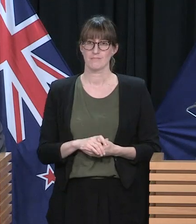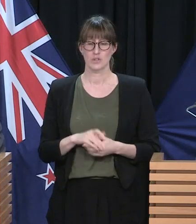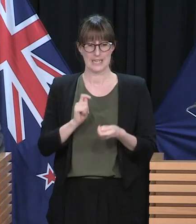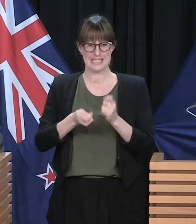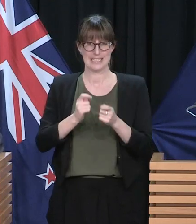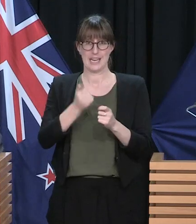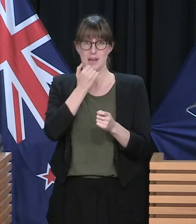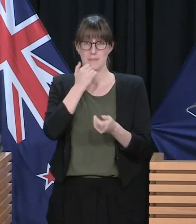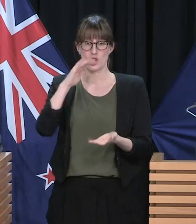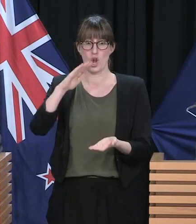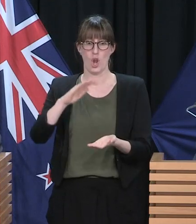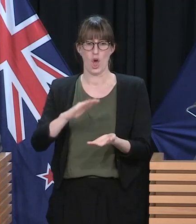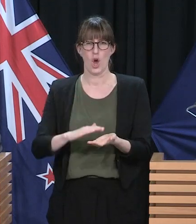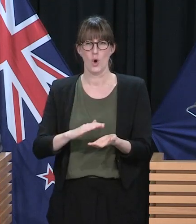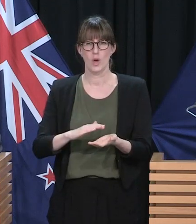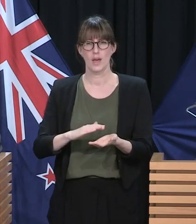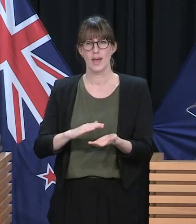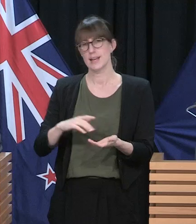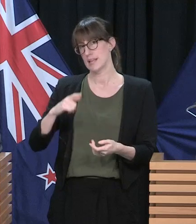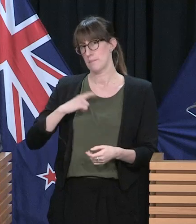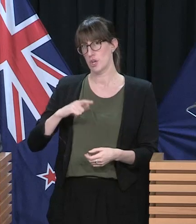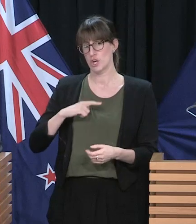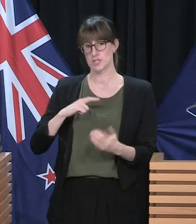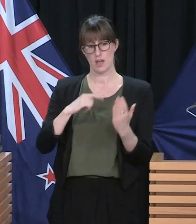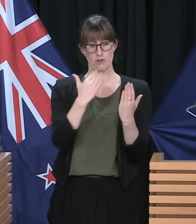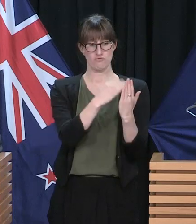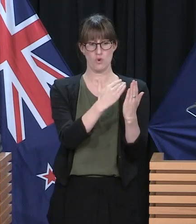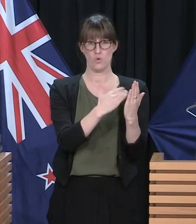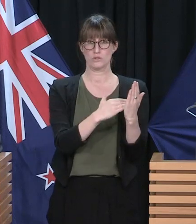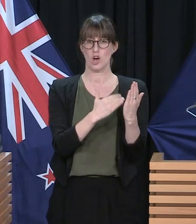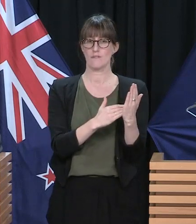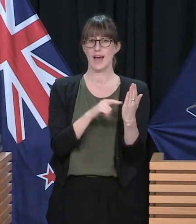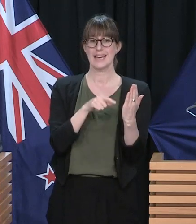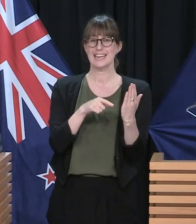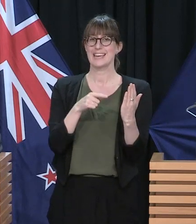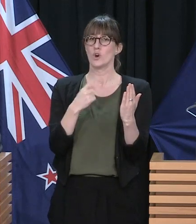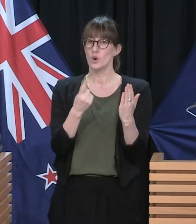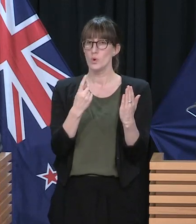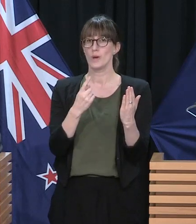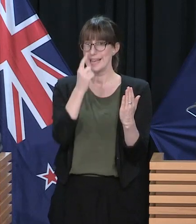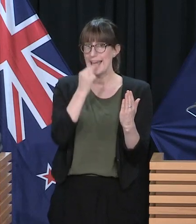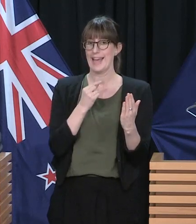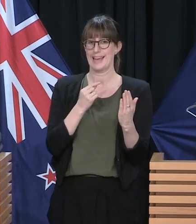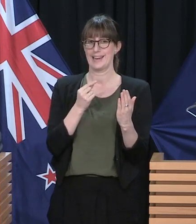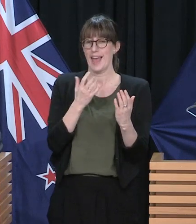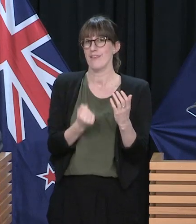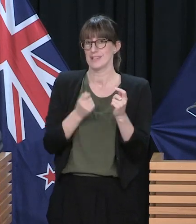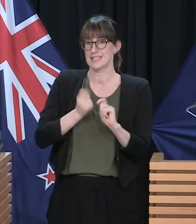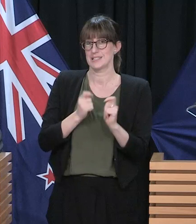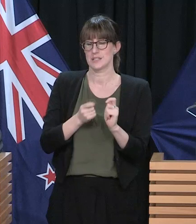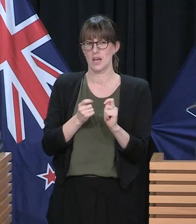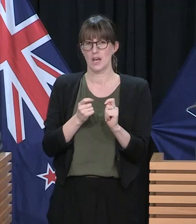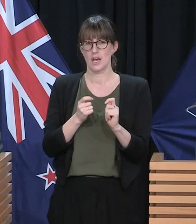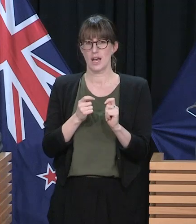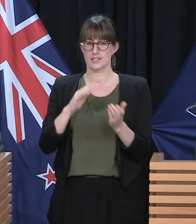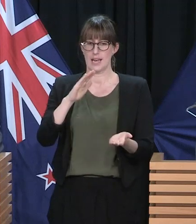Do you think the drop off in testing numbers is because the messaging over the criteria for who should be tested has changed a number of times over the last couple of weeks and people are